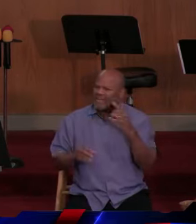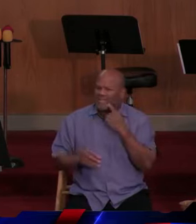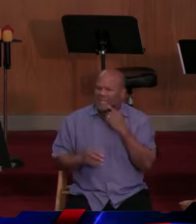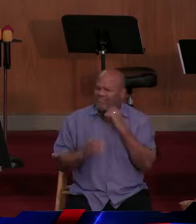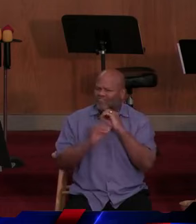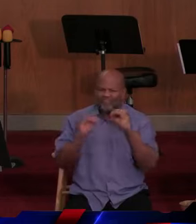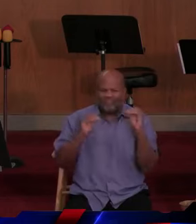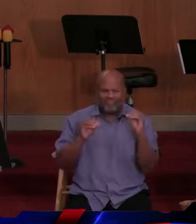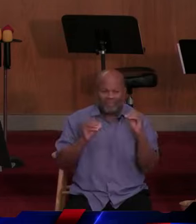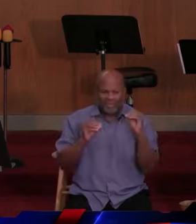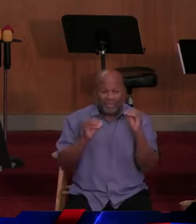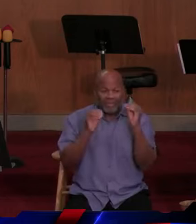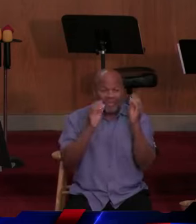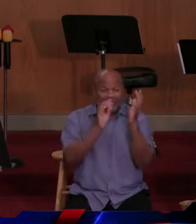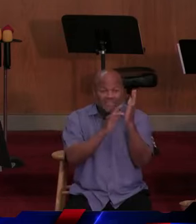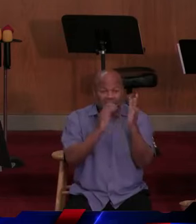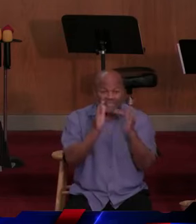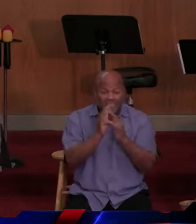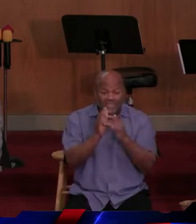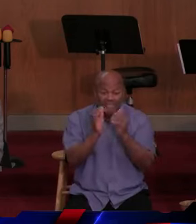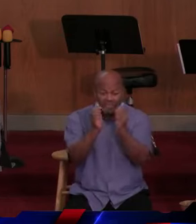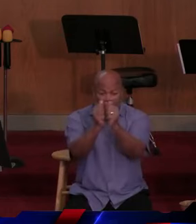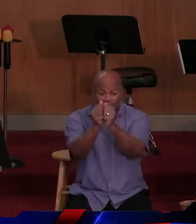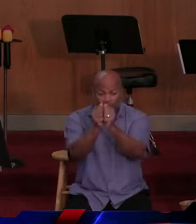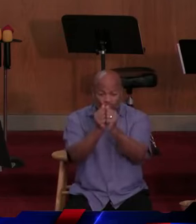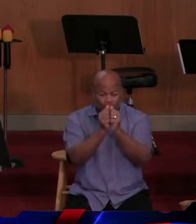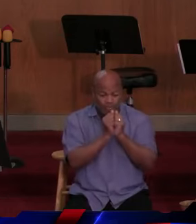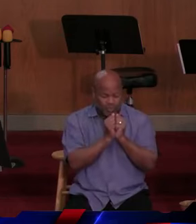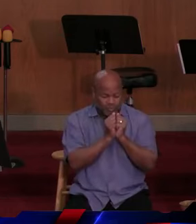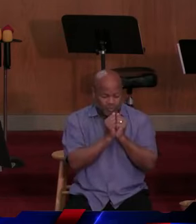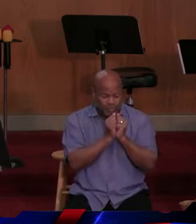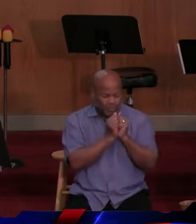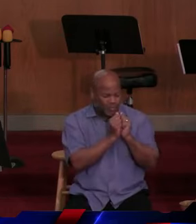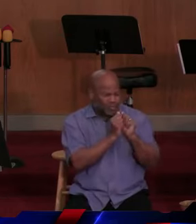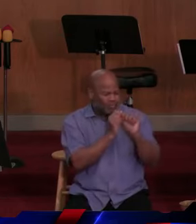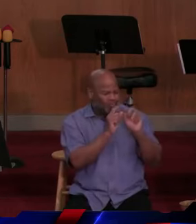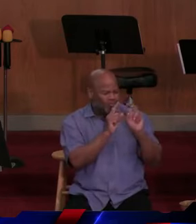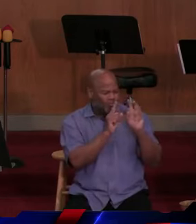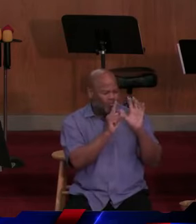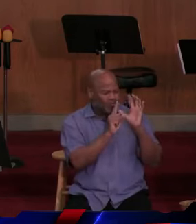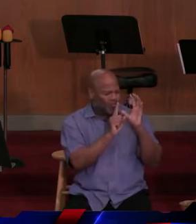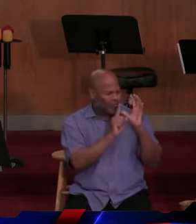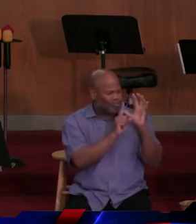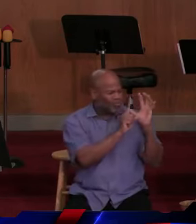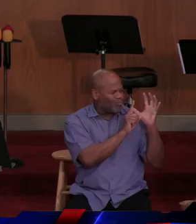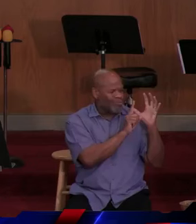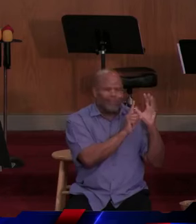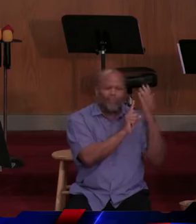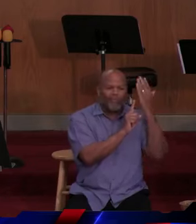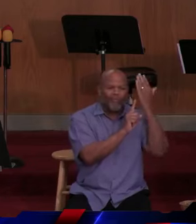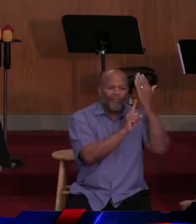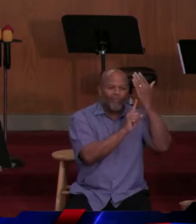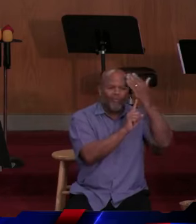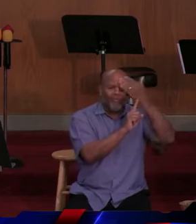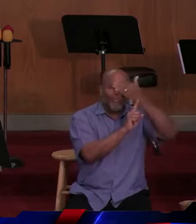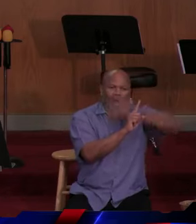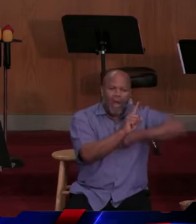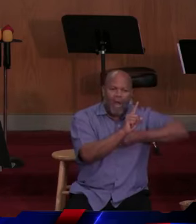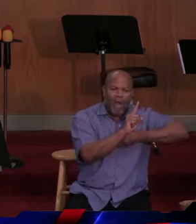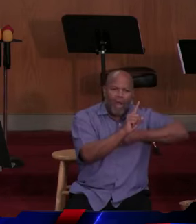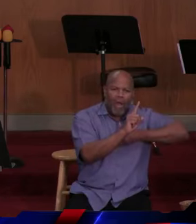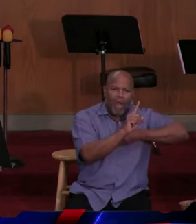that he was with us and we could not recognize the Christ.